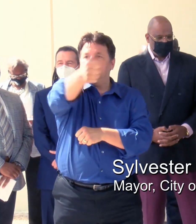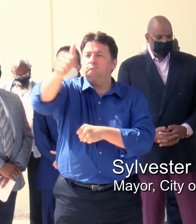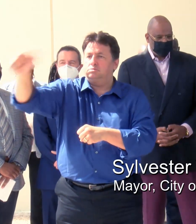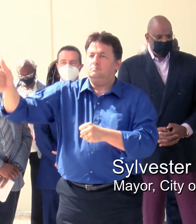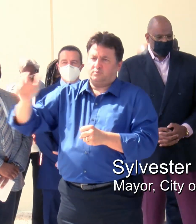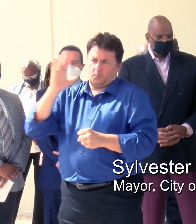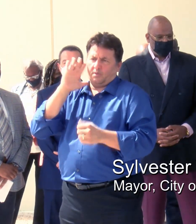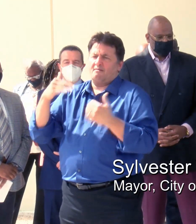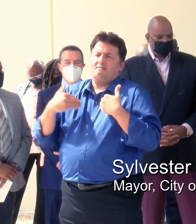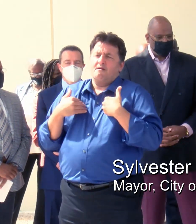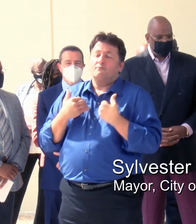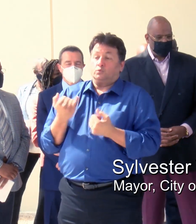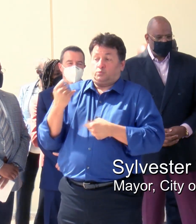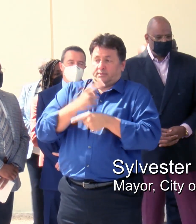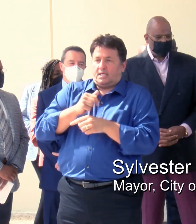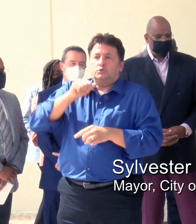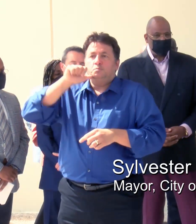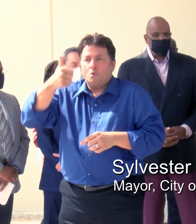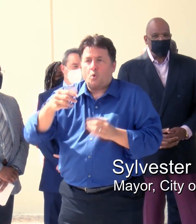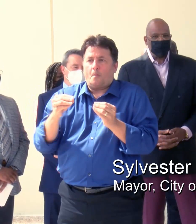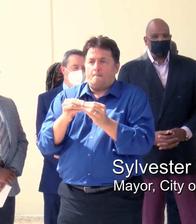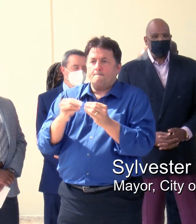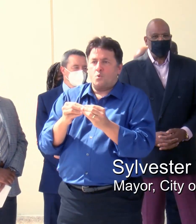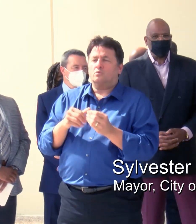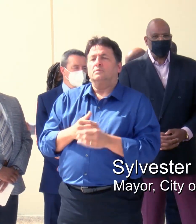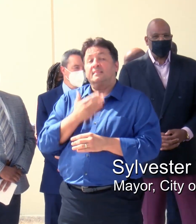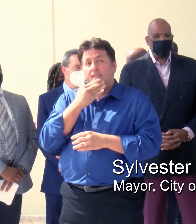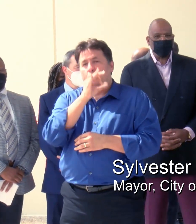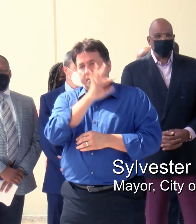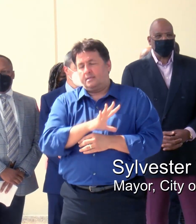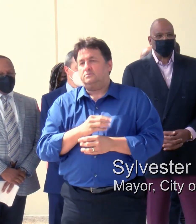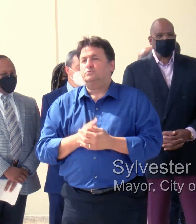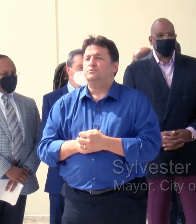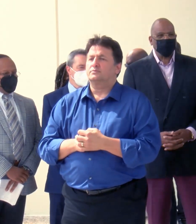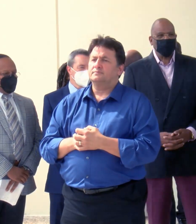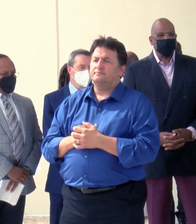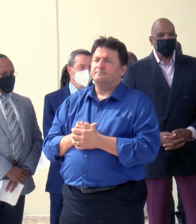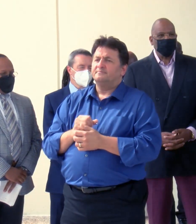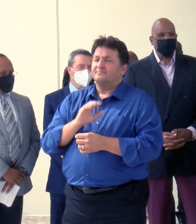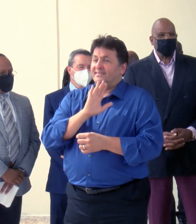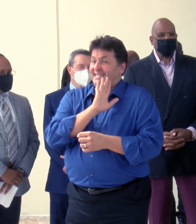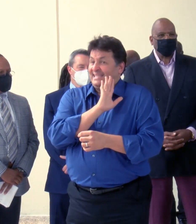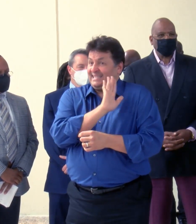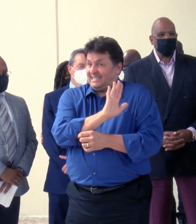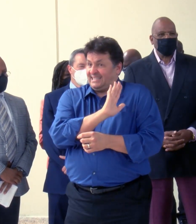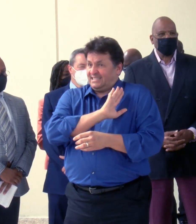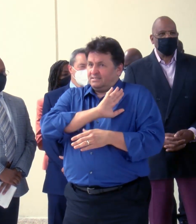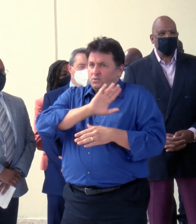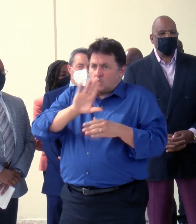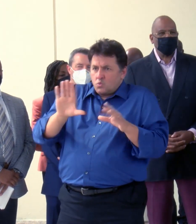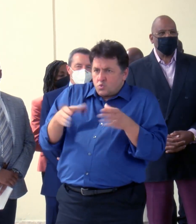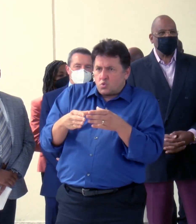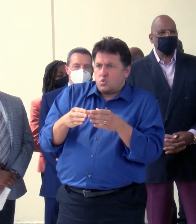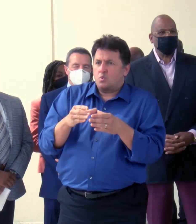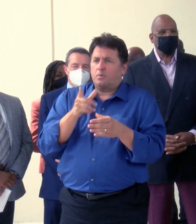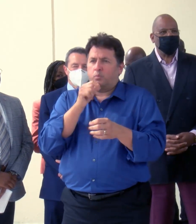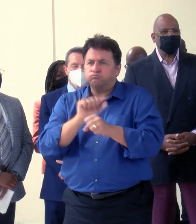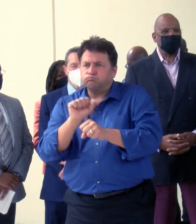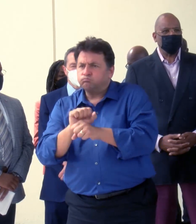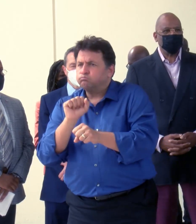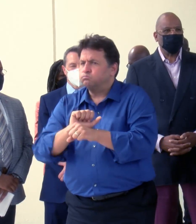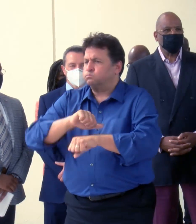thank Pastor West and his entire crew, staff members for helping to make